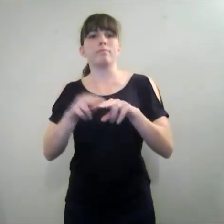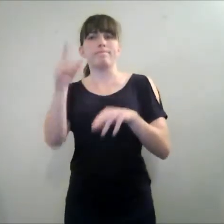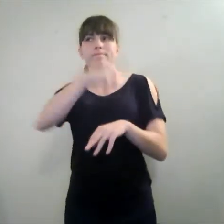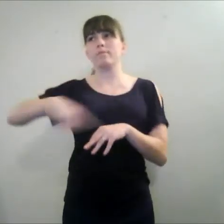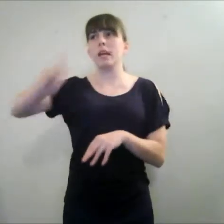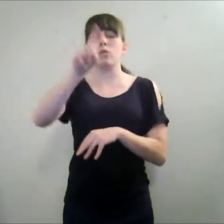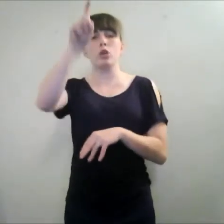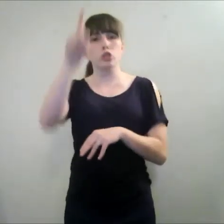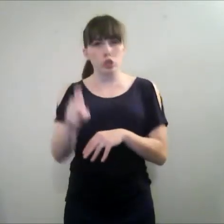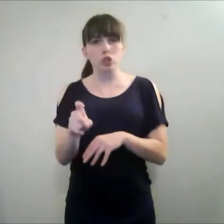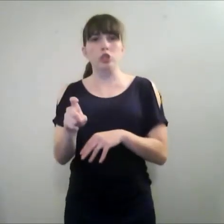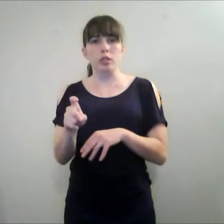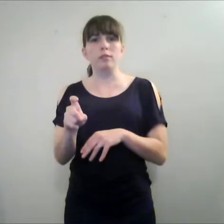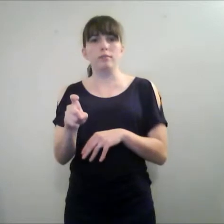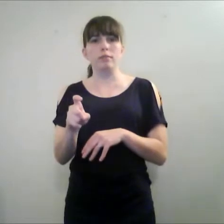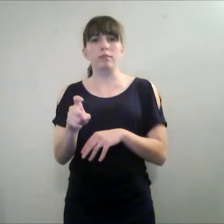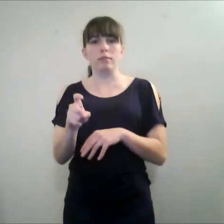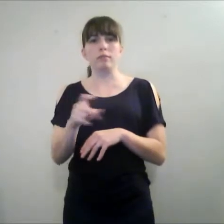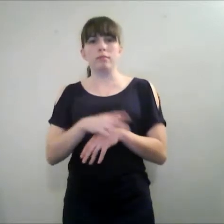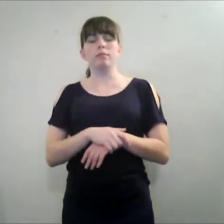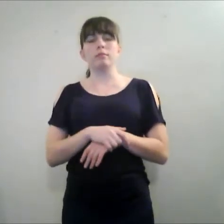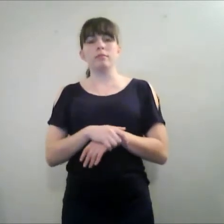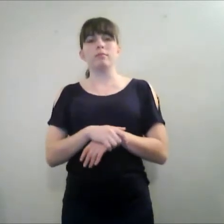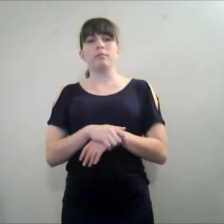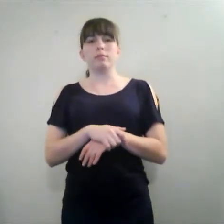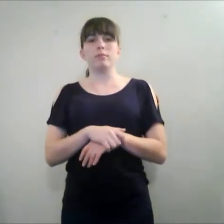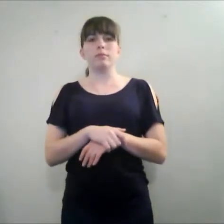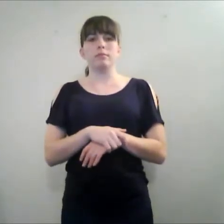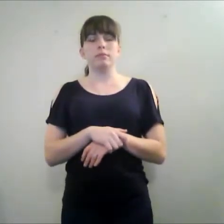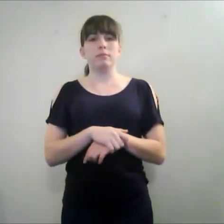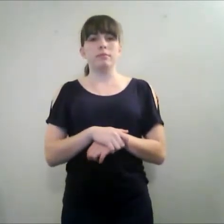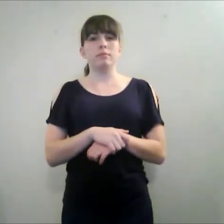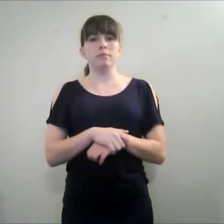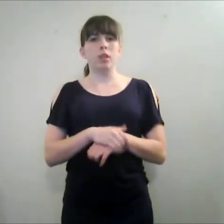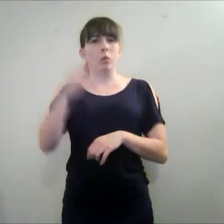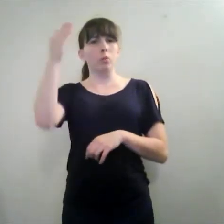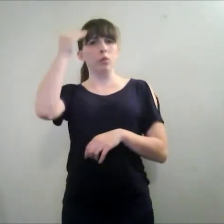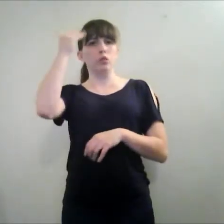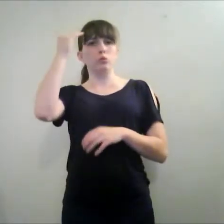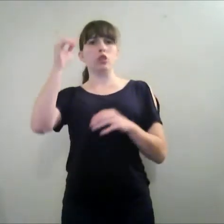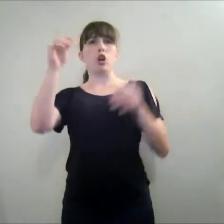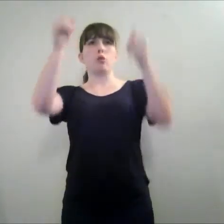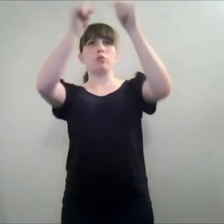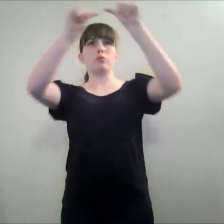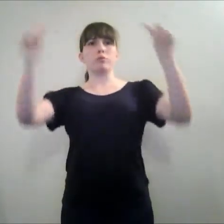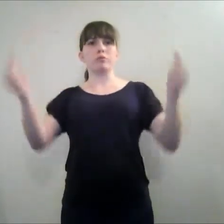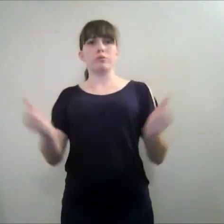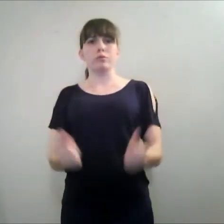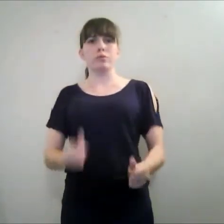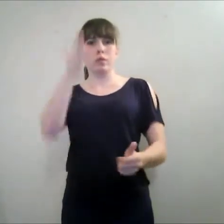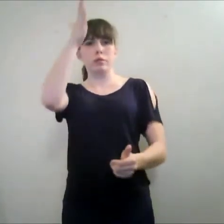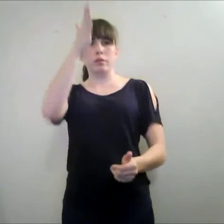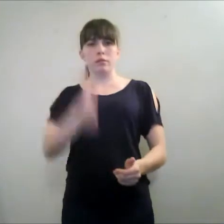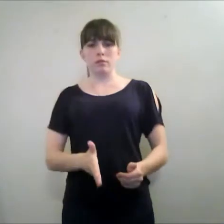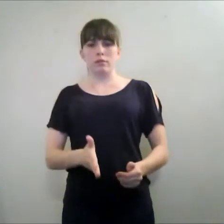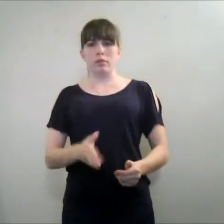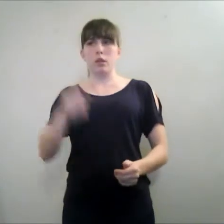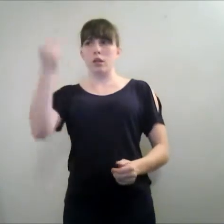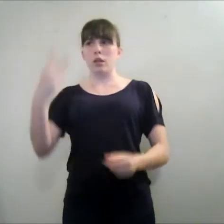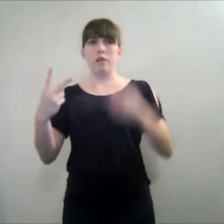this. Well, you know what symmetry is, so you don't need a picture of it. Okay. And this is how we're going to do it. We're going to do it using phones, and we're